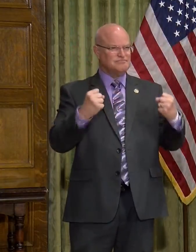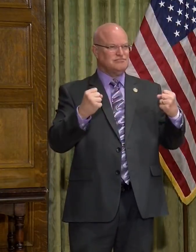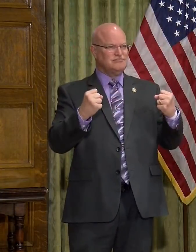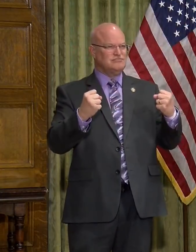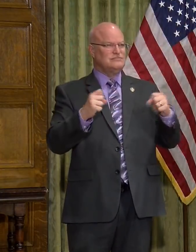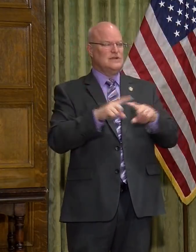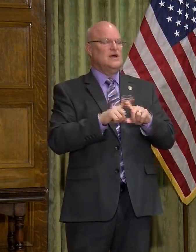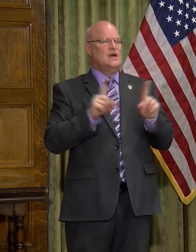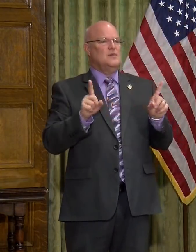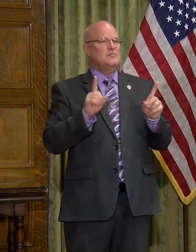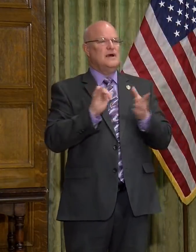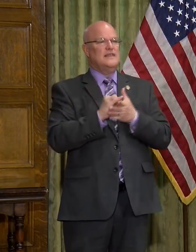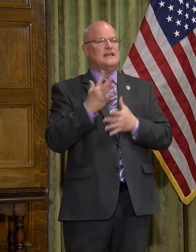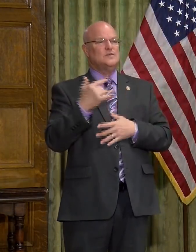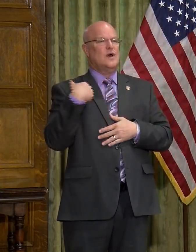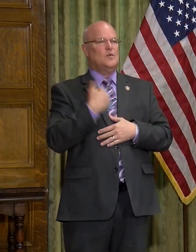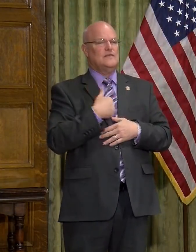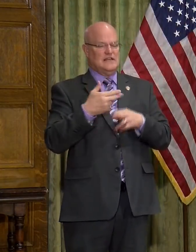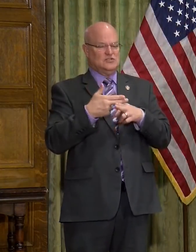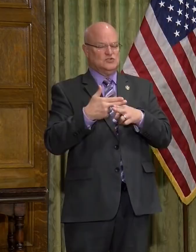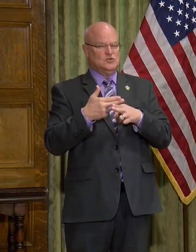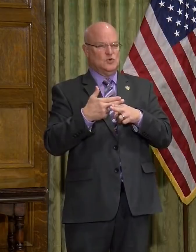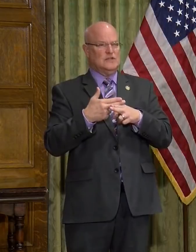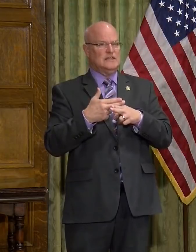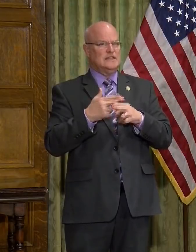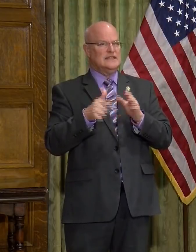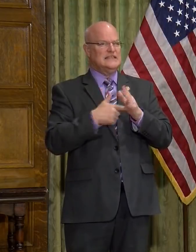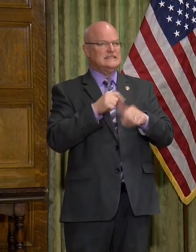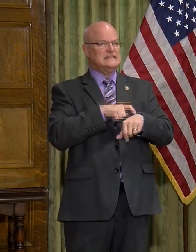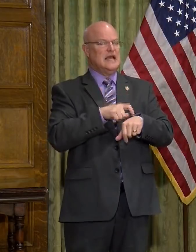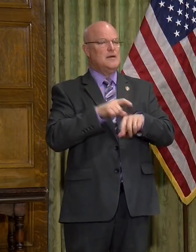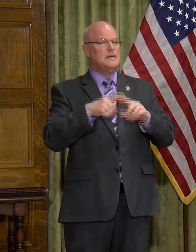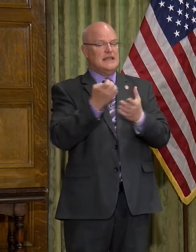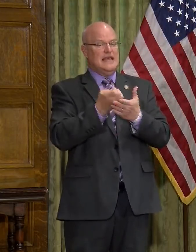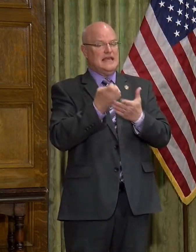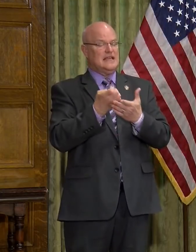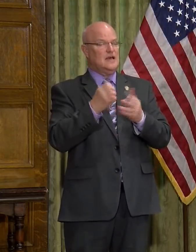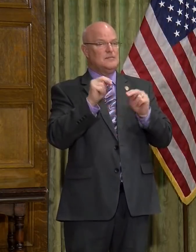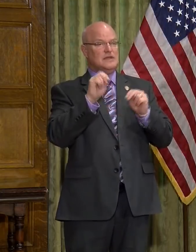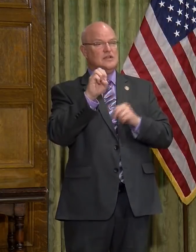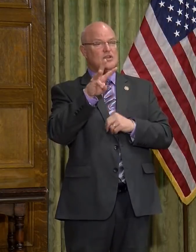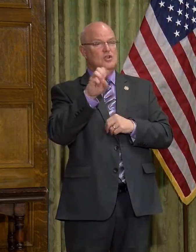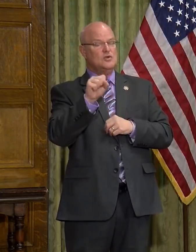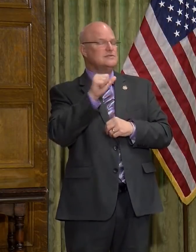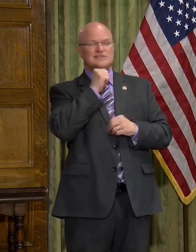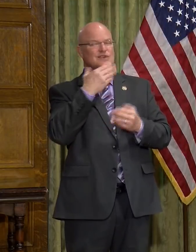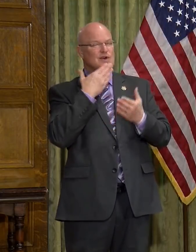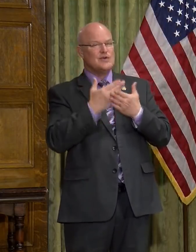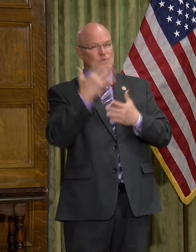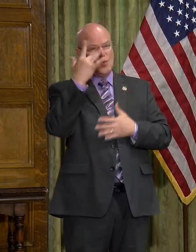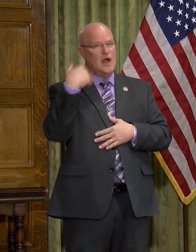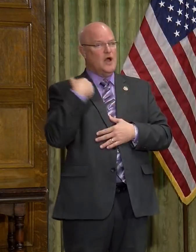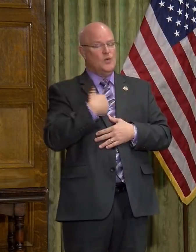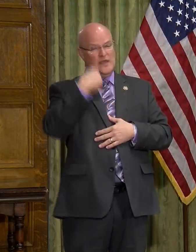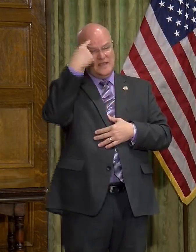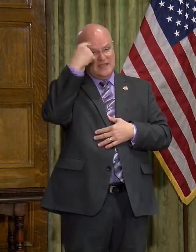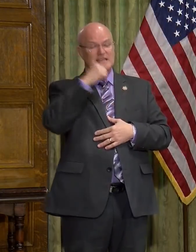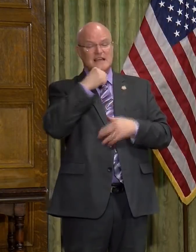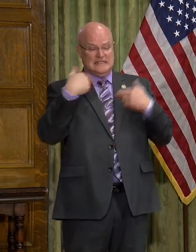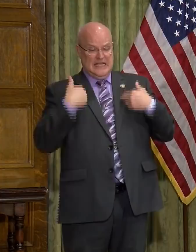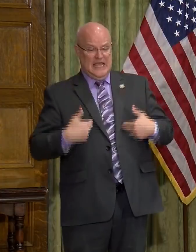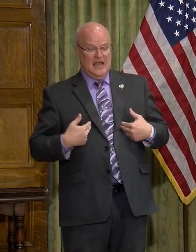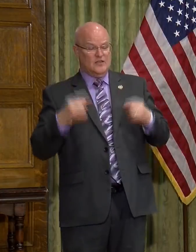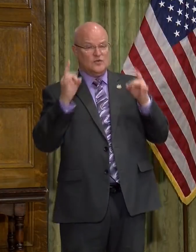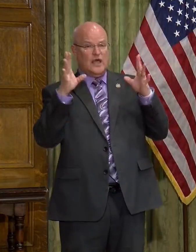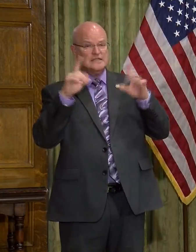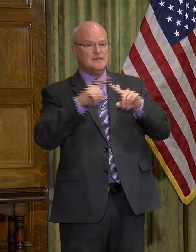But that's why we got to shorten it. But the economic news is not good, And that's why we consider this not just a health crisis,